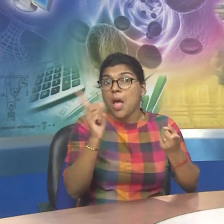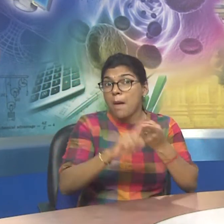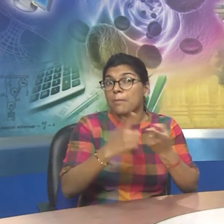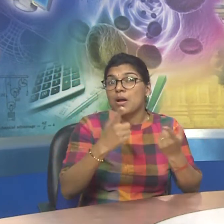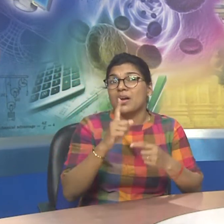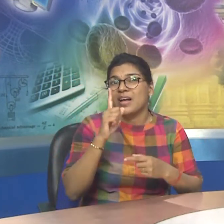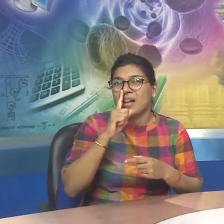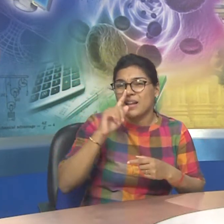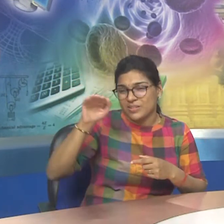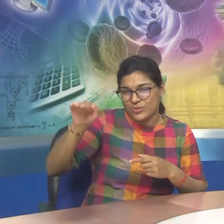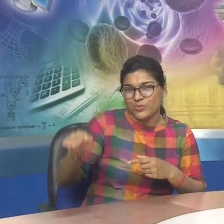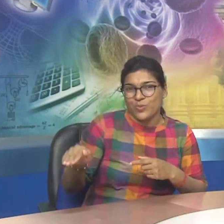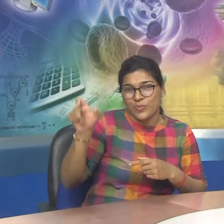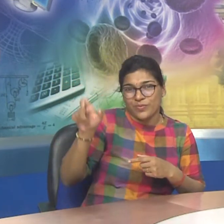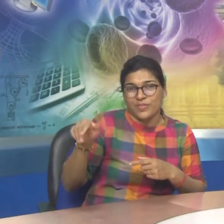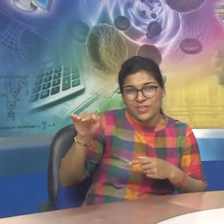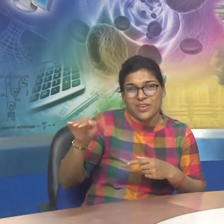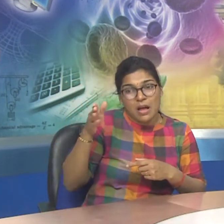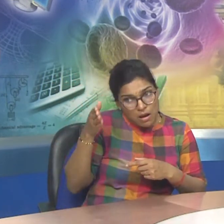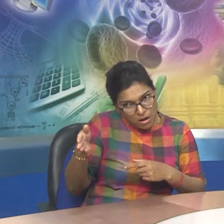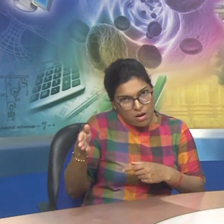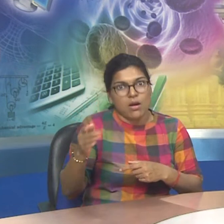with the inscription,